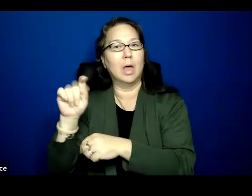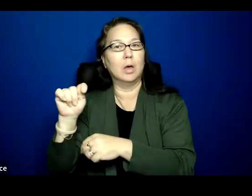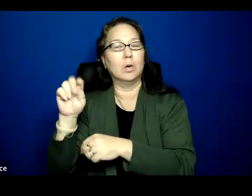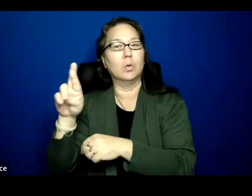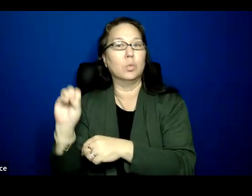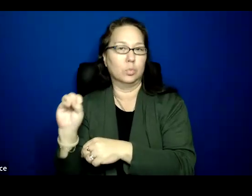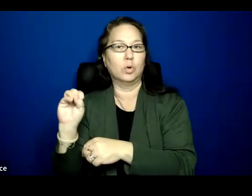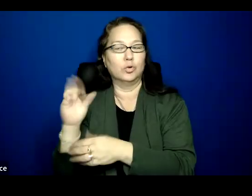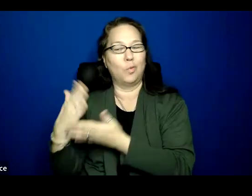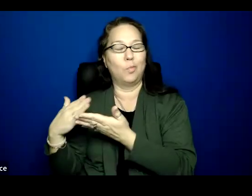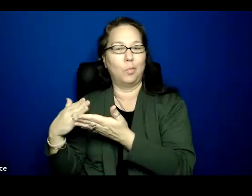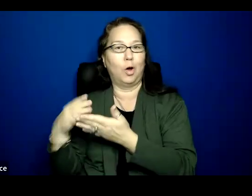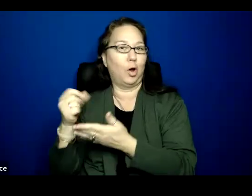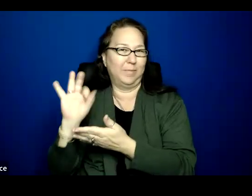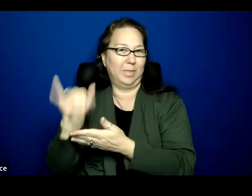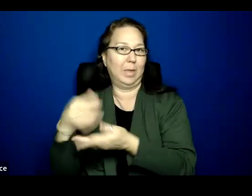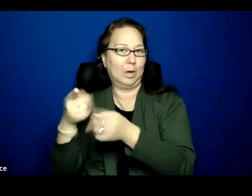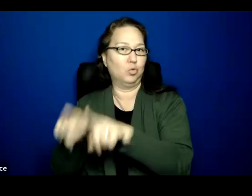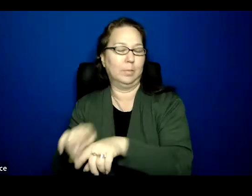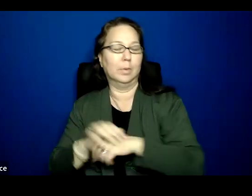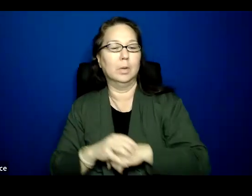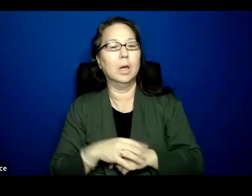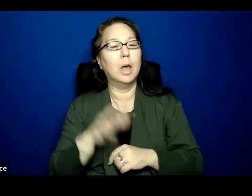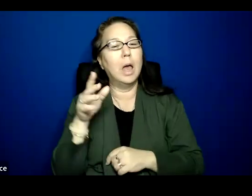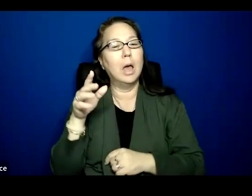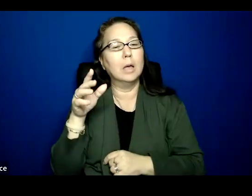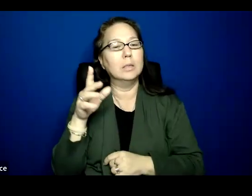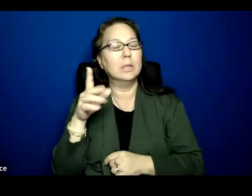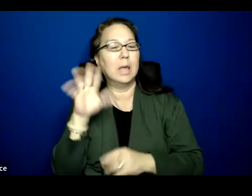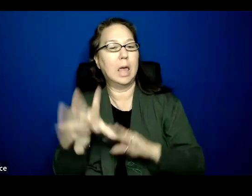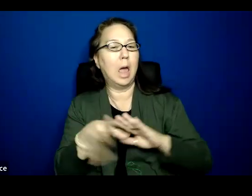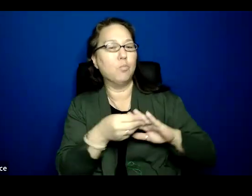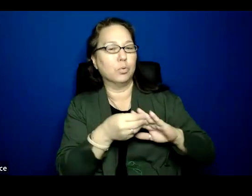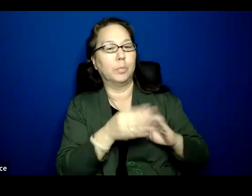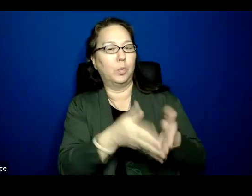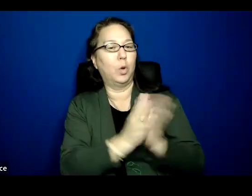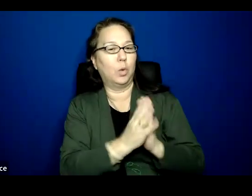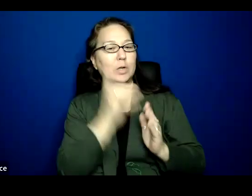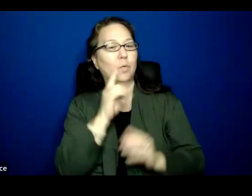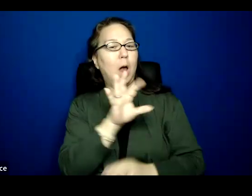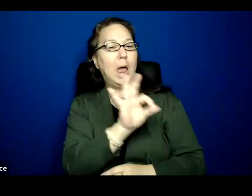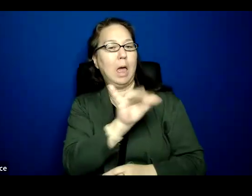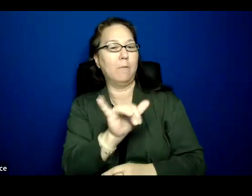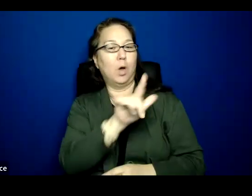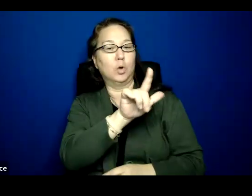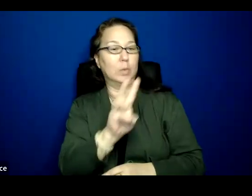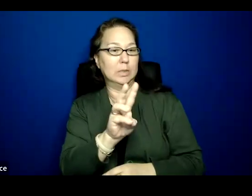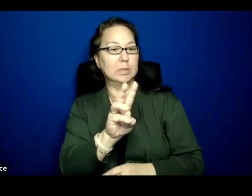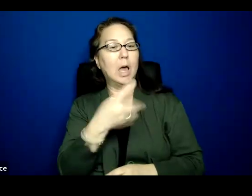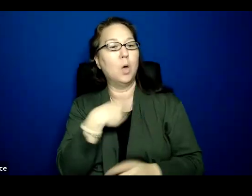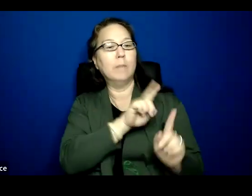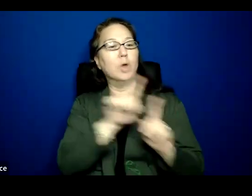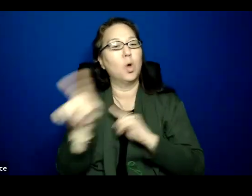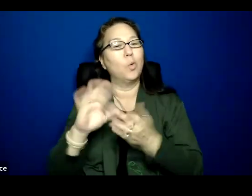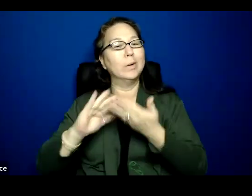of the agreement. The appropriation request is for FY '26, so we would have to go to city council and ask for additional funds to pay for